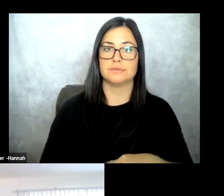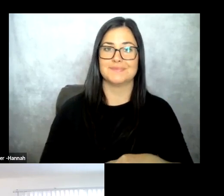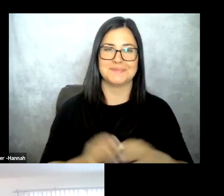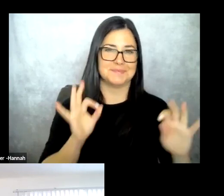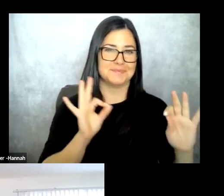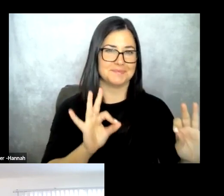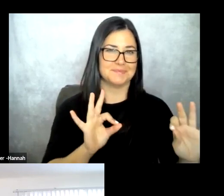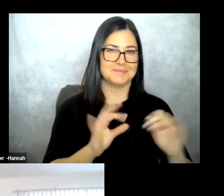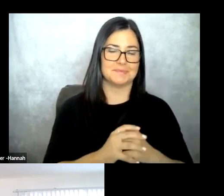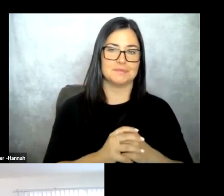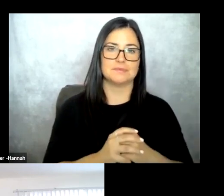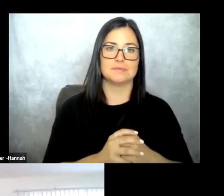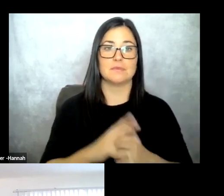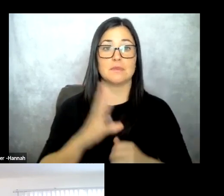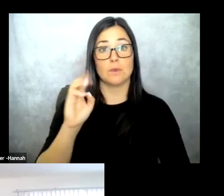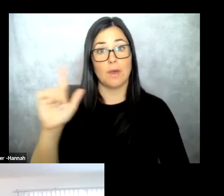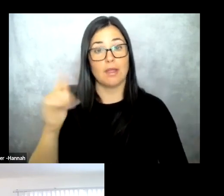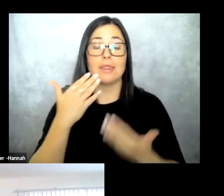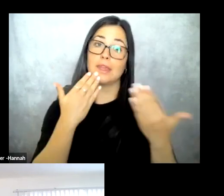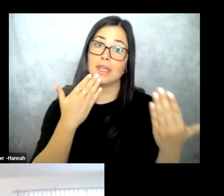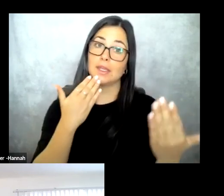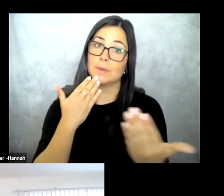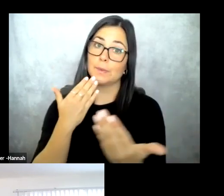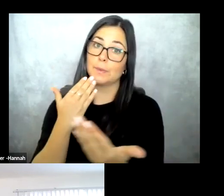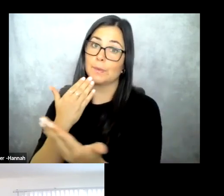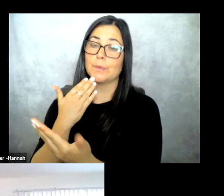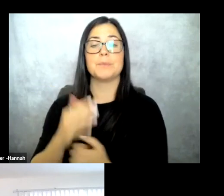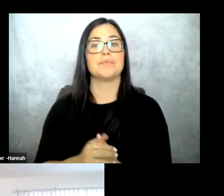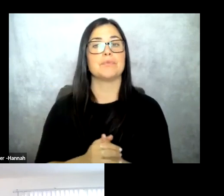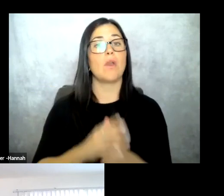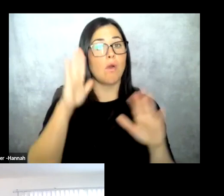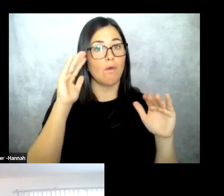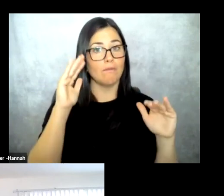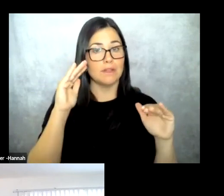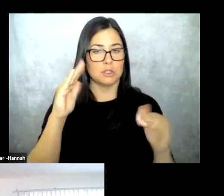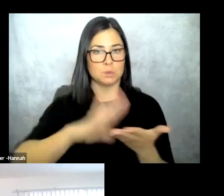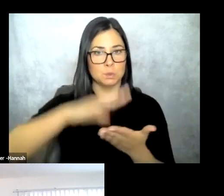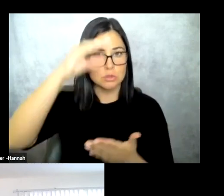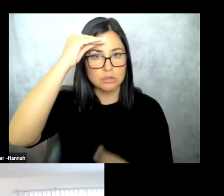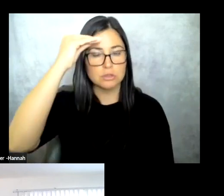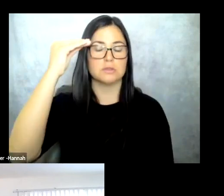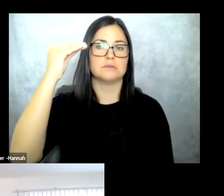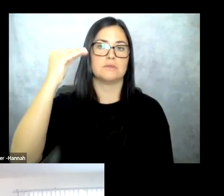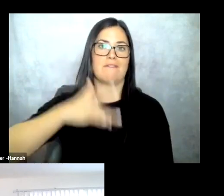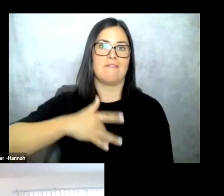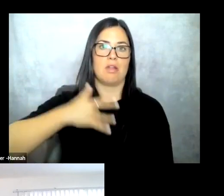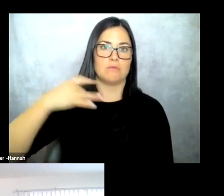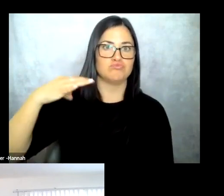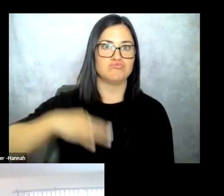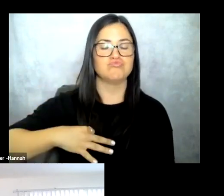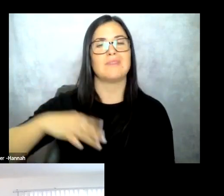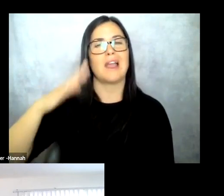Perfect. Well, thank you, everyone. I hope this was beneficial. I know this is a complicated